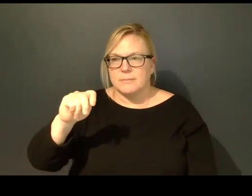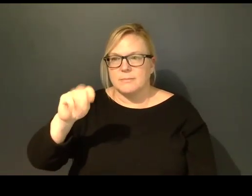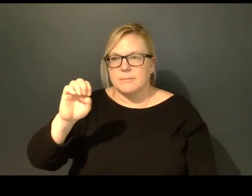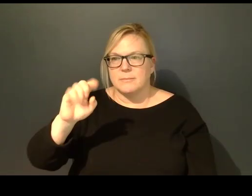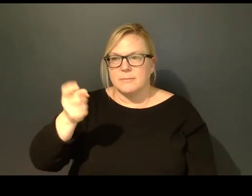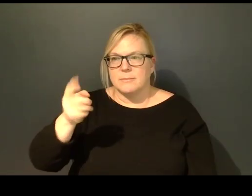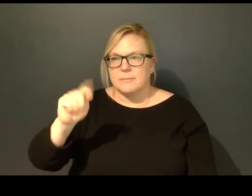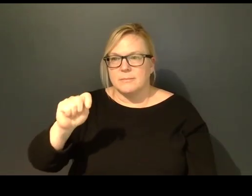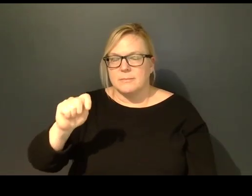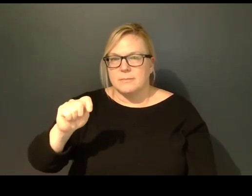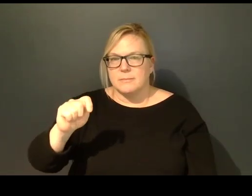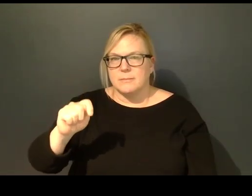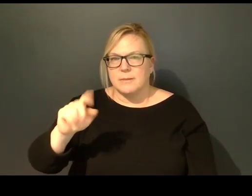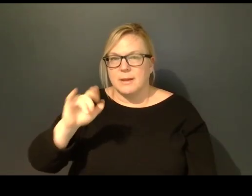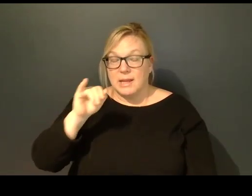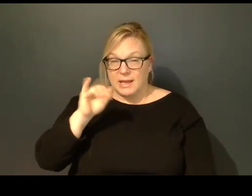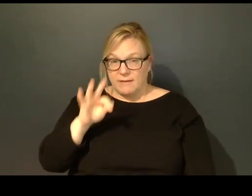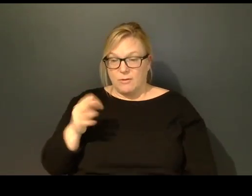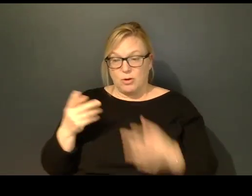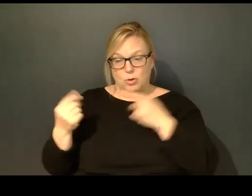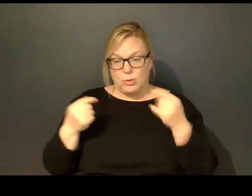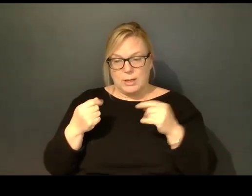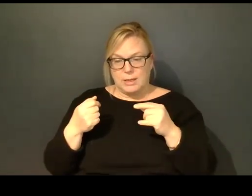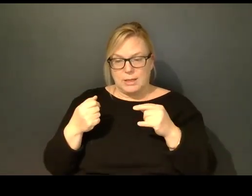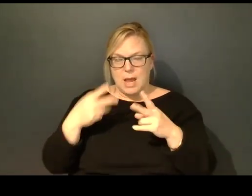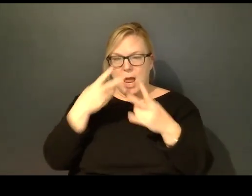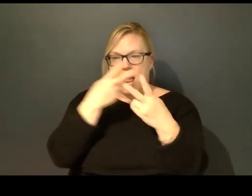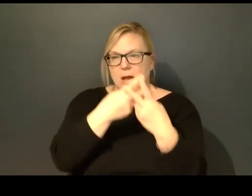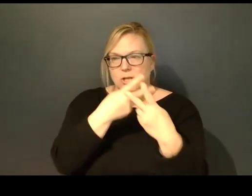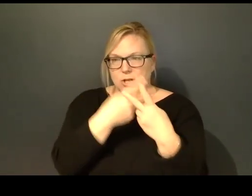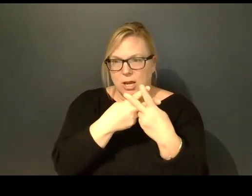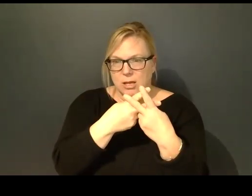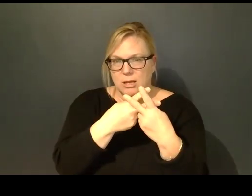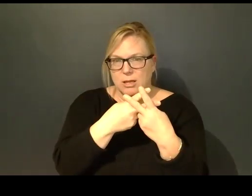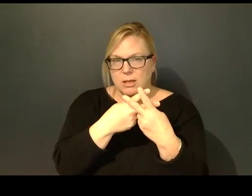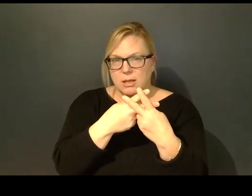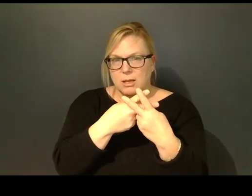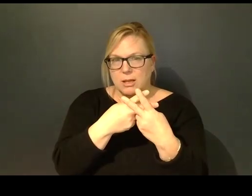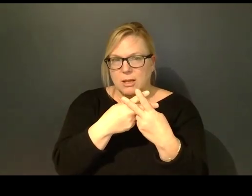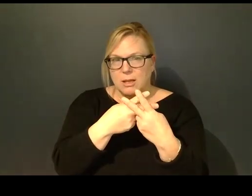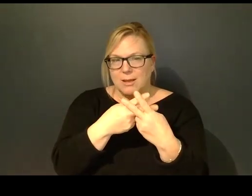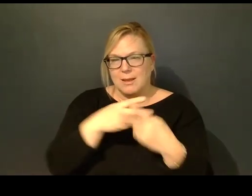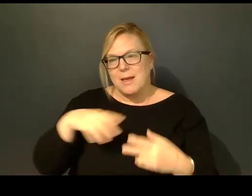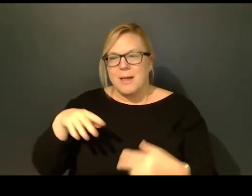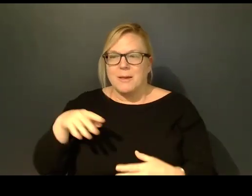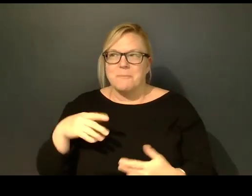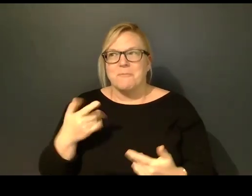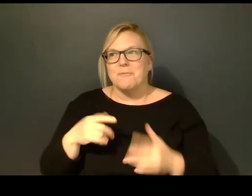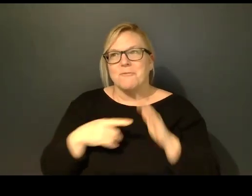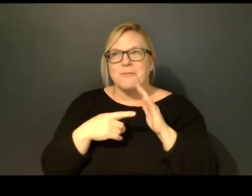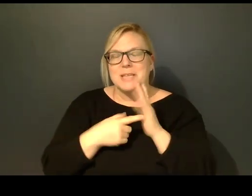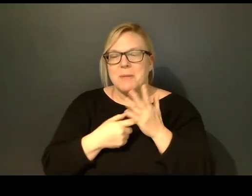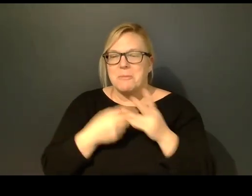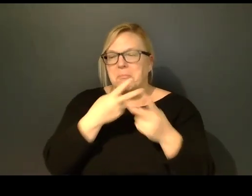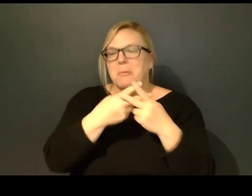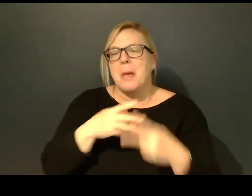comments correct me if I'm wrong, but if you're doing a hashtag, and let's say my hashtag is Milena is the greatest, because it often is. What you want